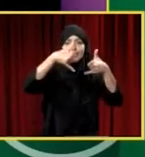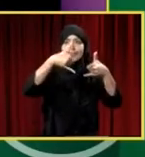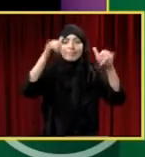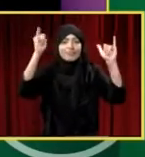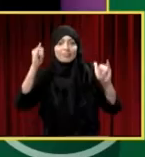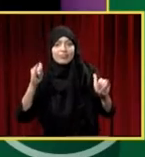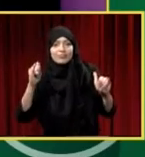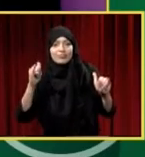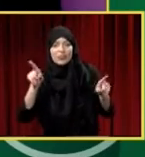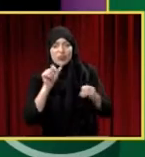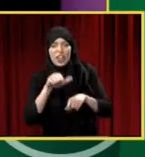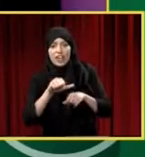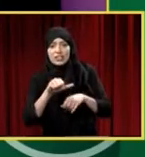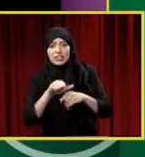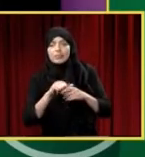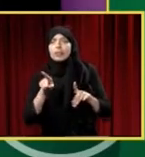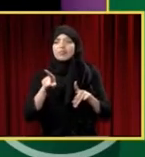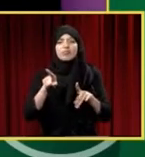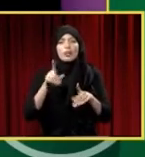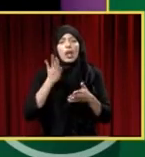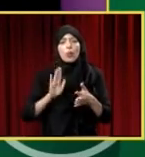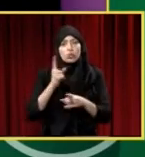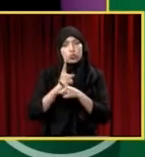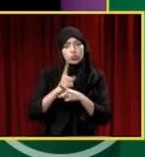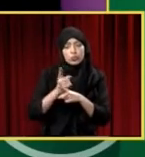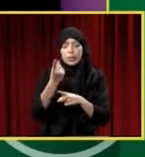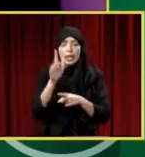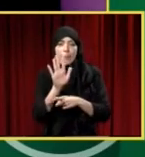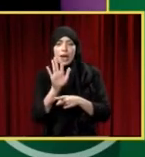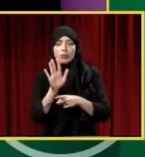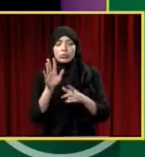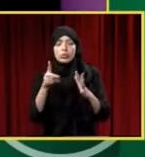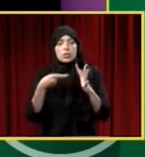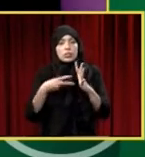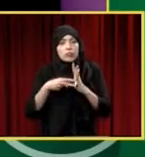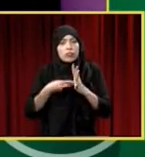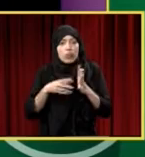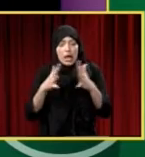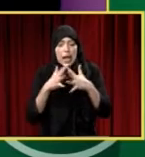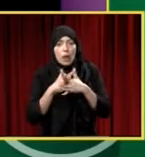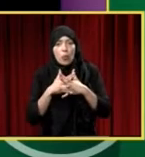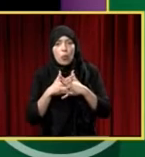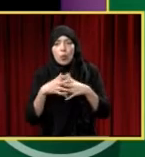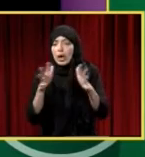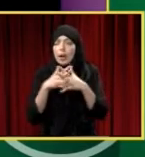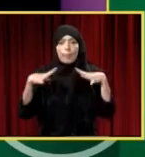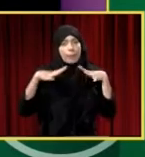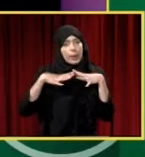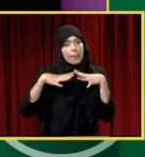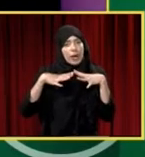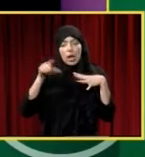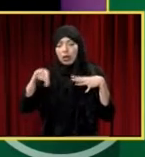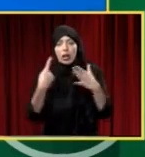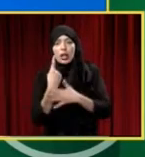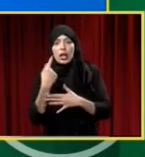things that happen. But tell me, in terms of preparation for an event of this magnitude, okay? How long does it take to actually try and